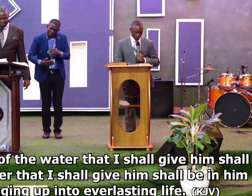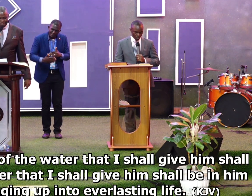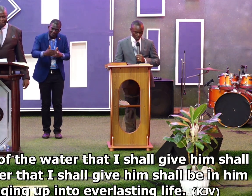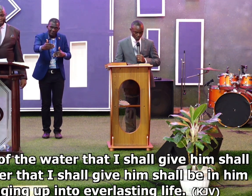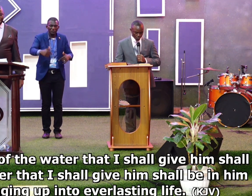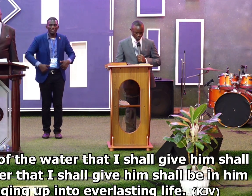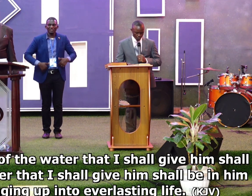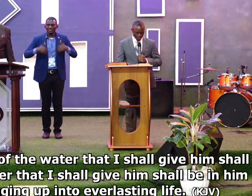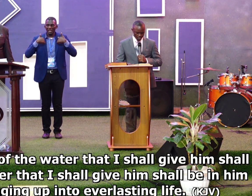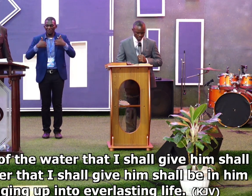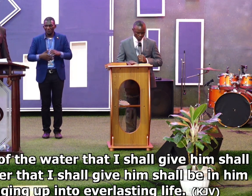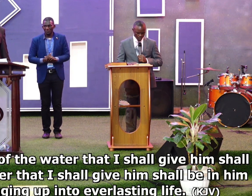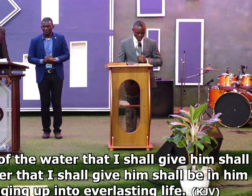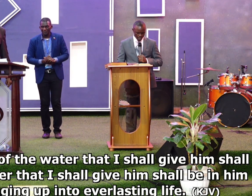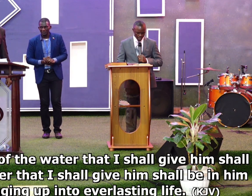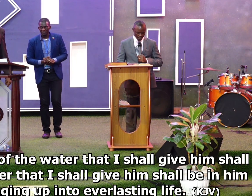well.